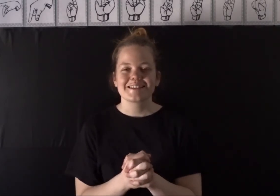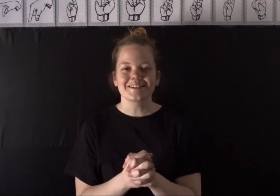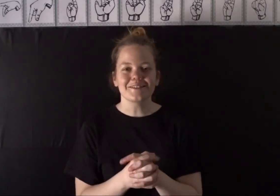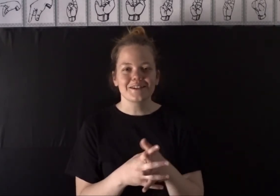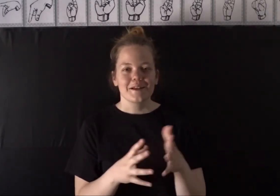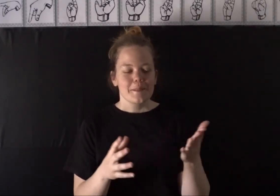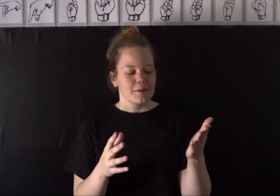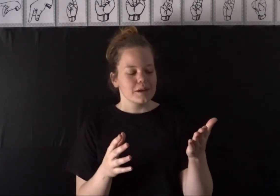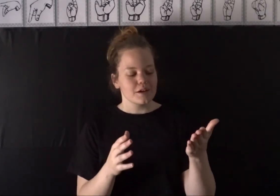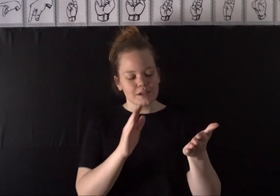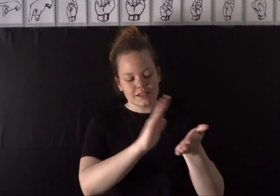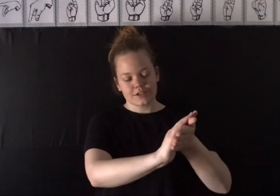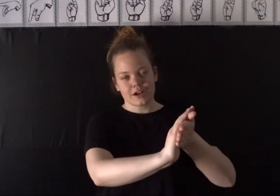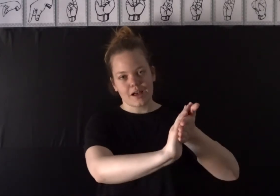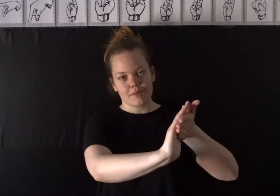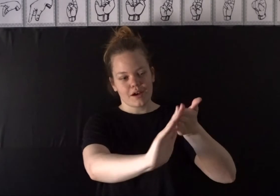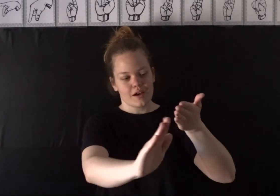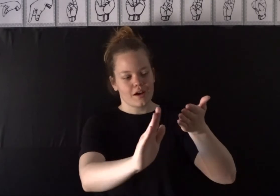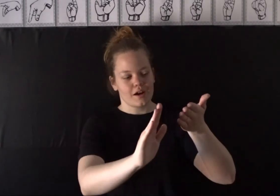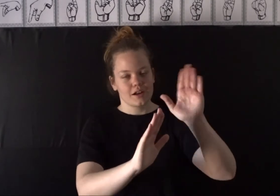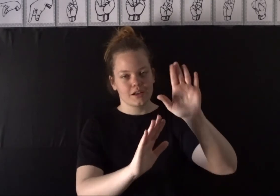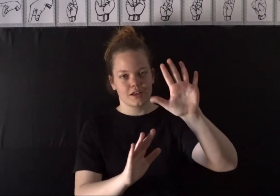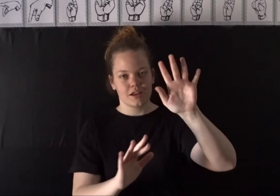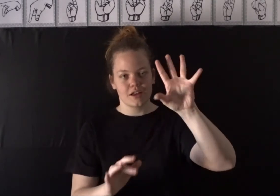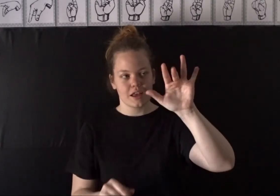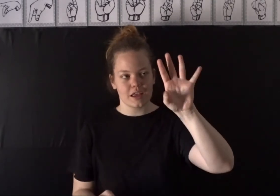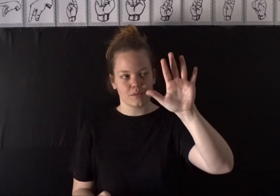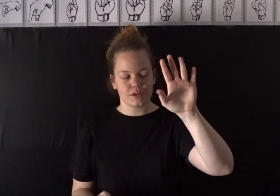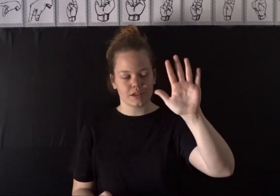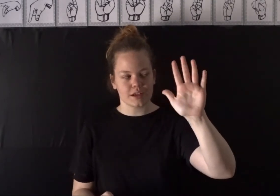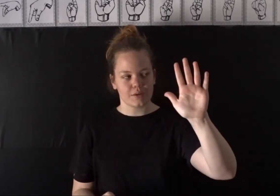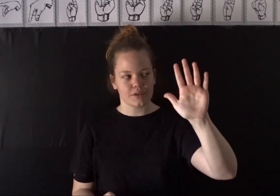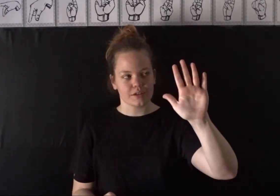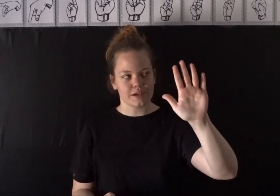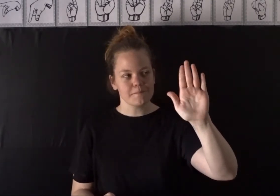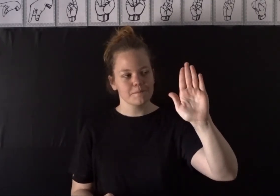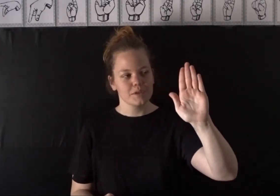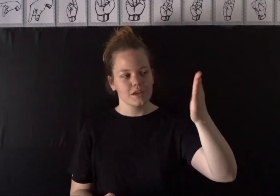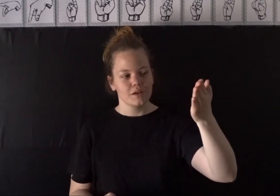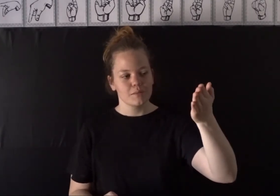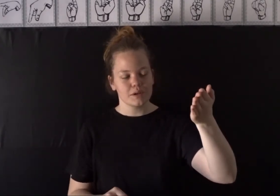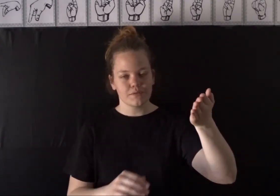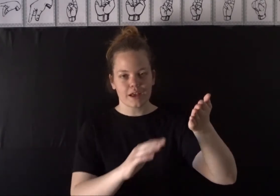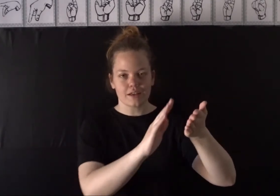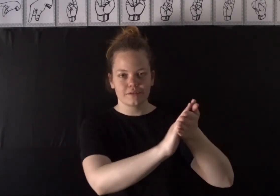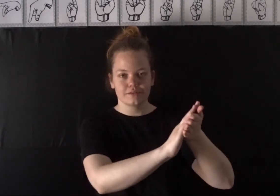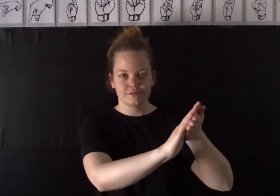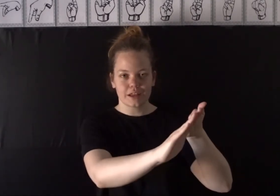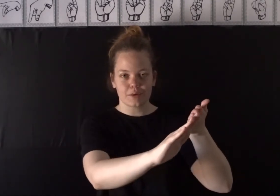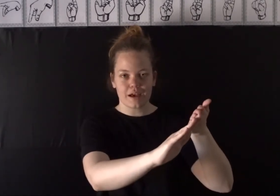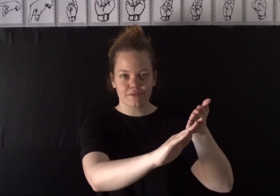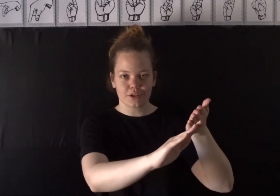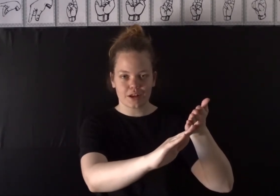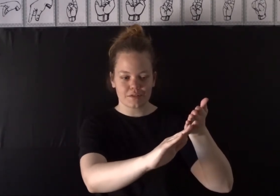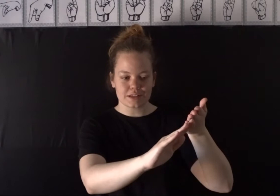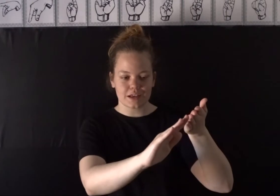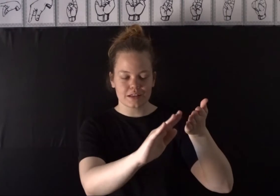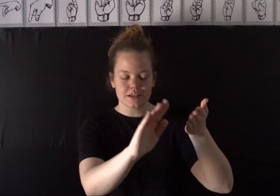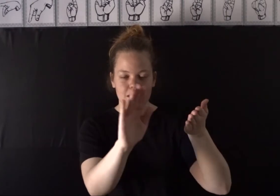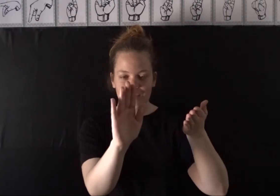So we are going to grab our hand that we're not signing with all the time, put it flat like we have for a lot of these signs, and